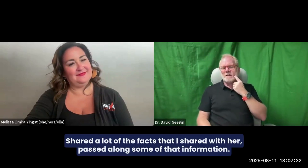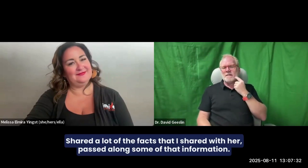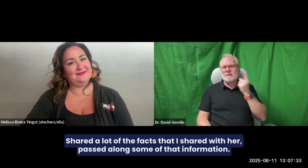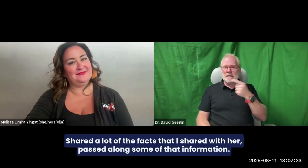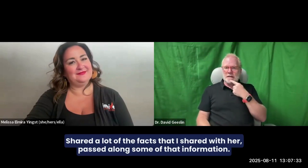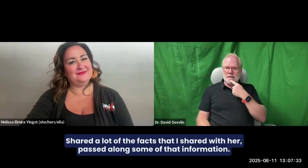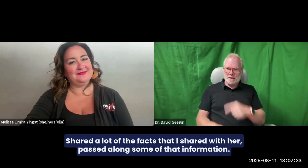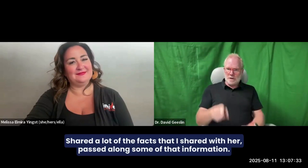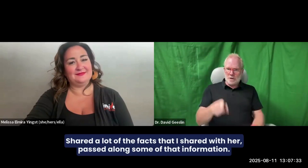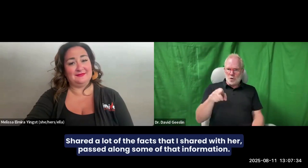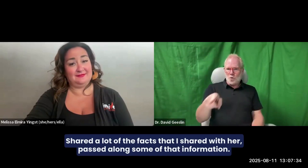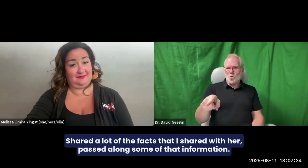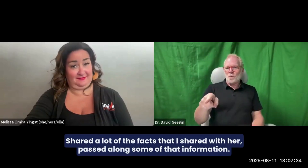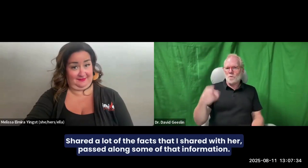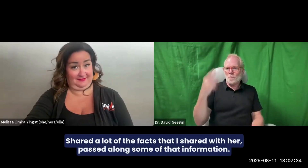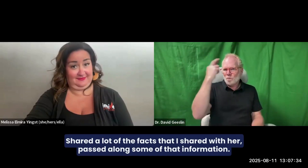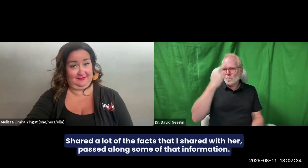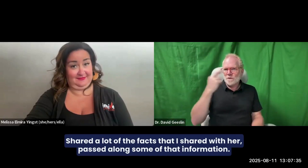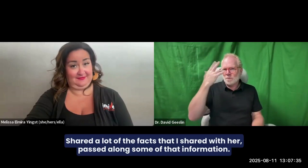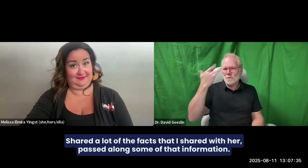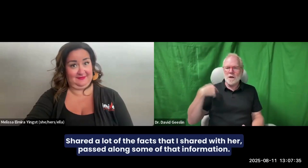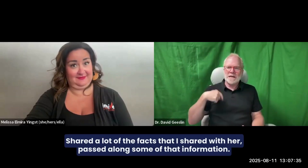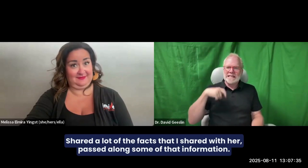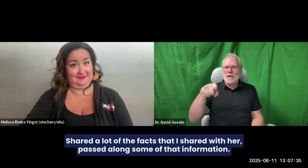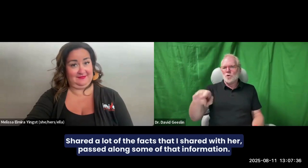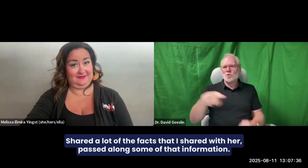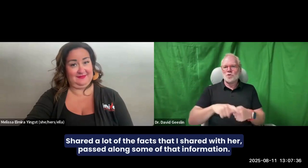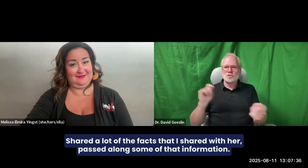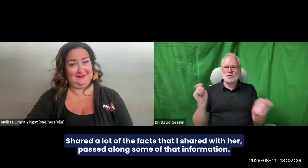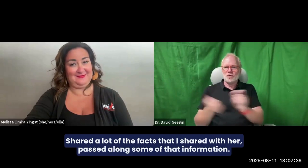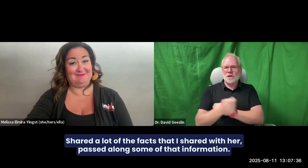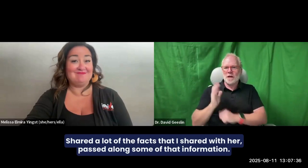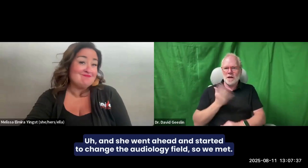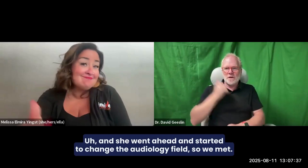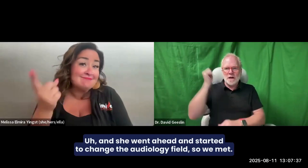that I shared with her, passed along some of that information.